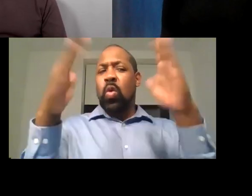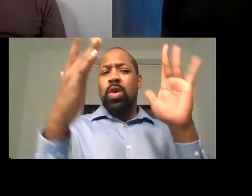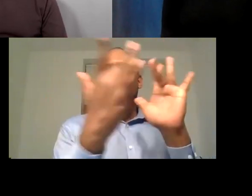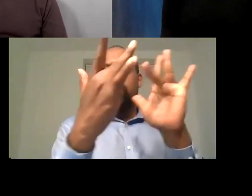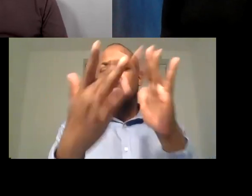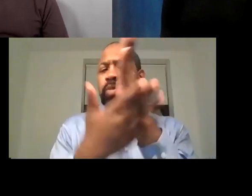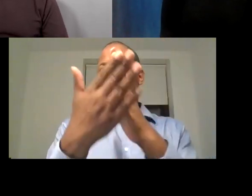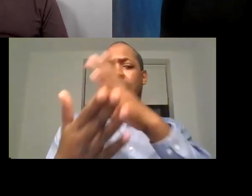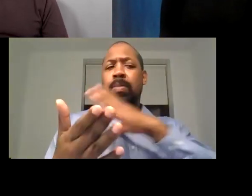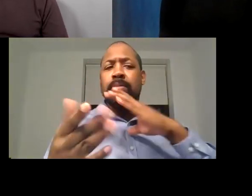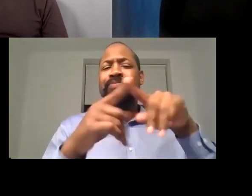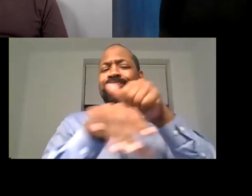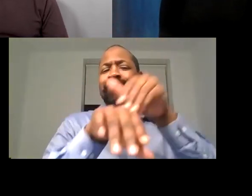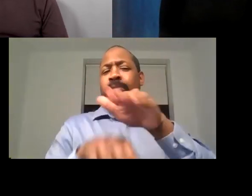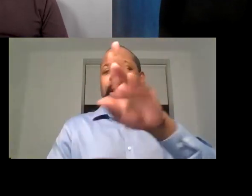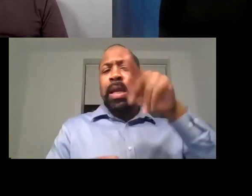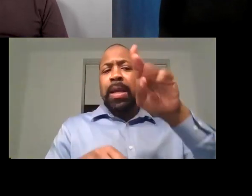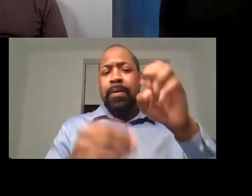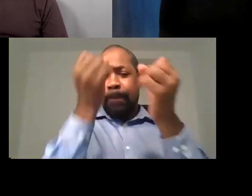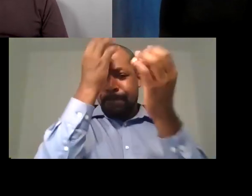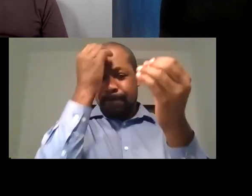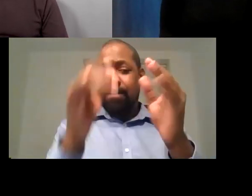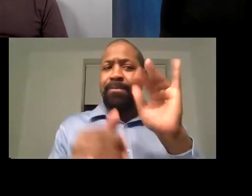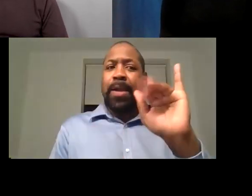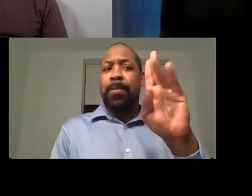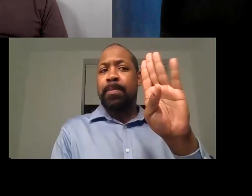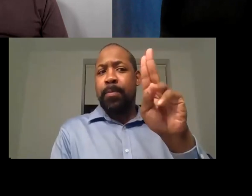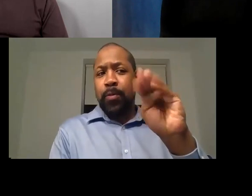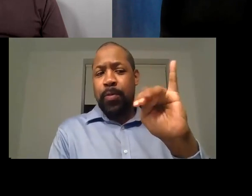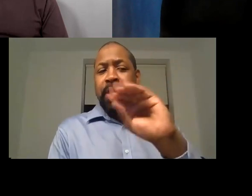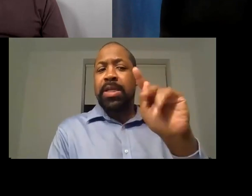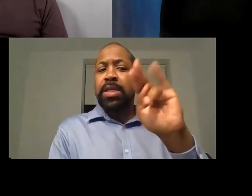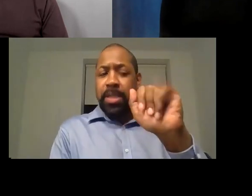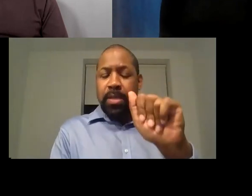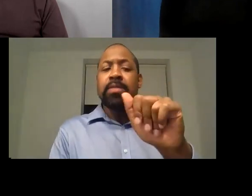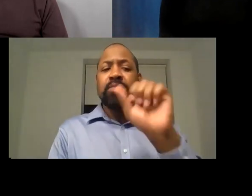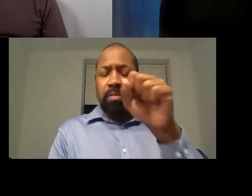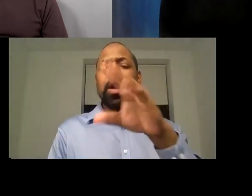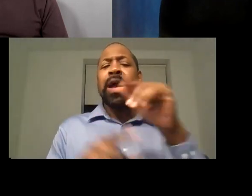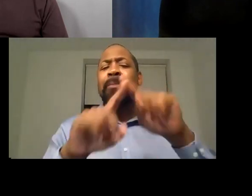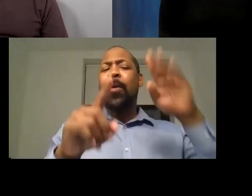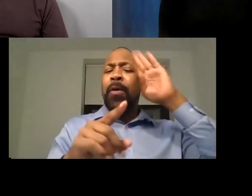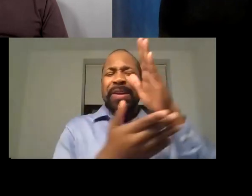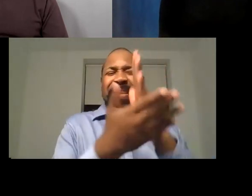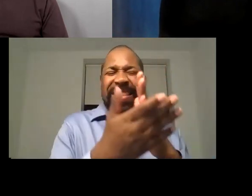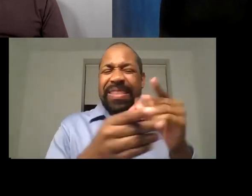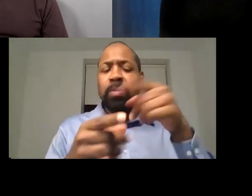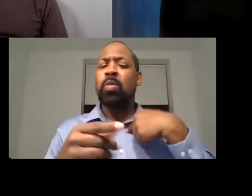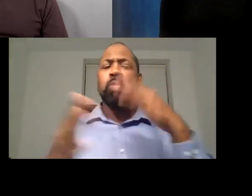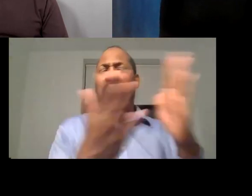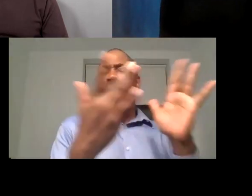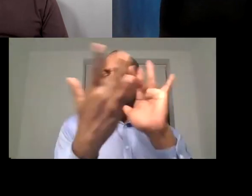Ernest? Yes, we've already reached out to some of the commissioners to get some updated bios and